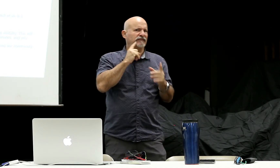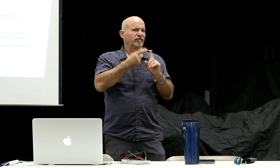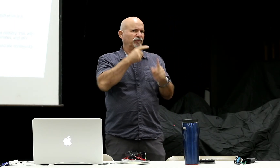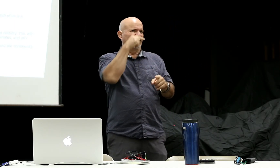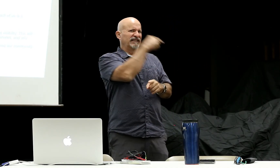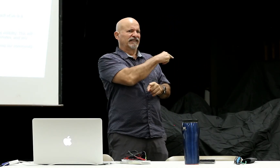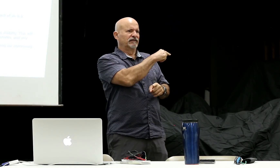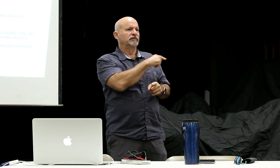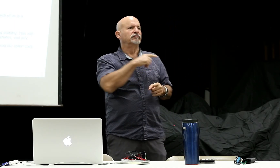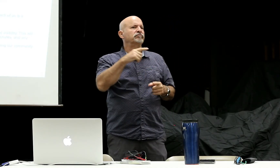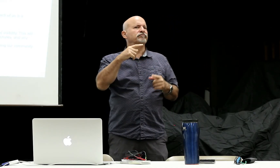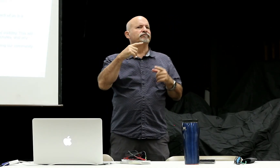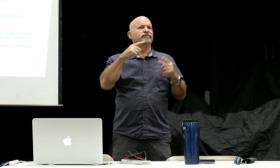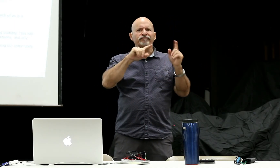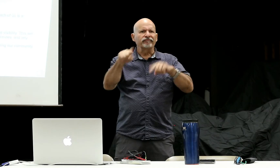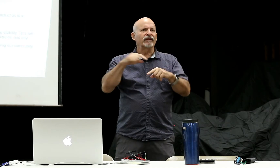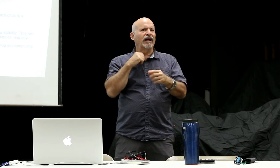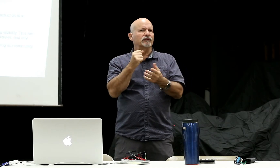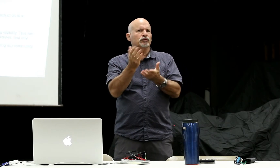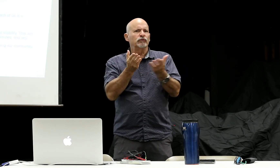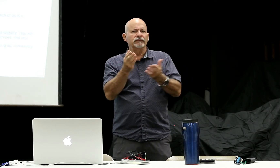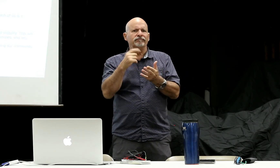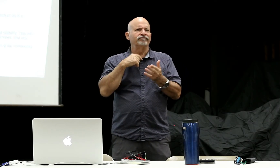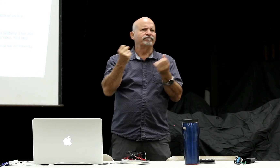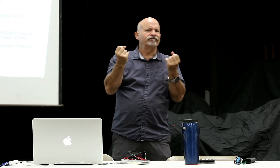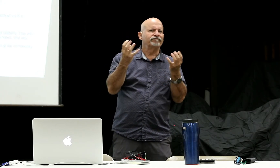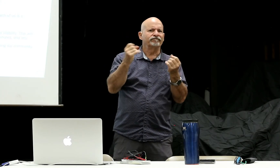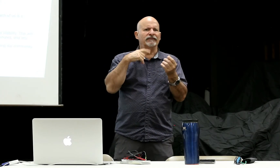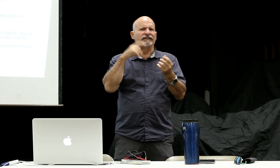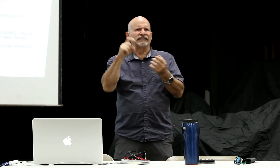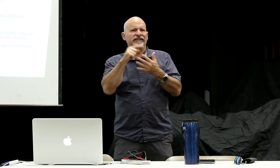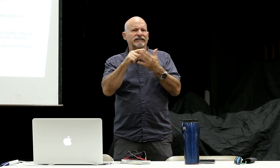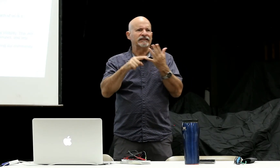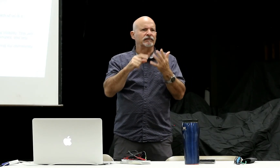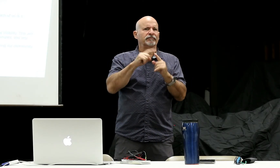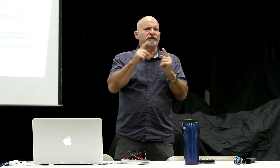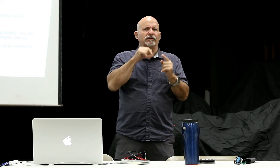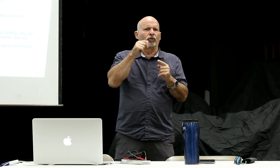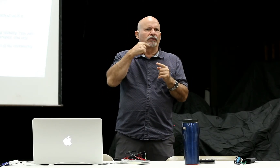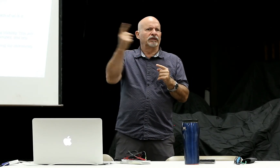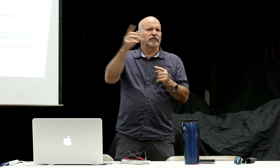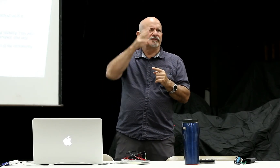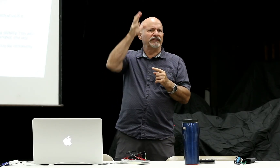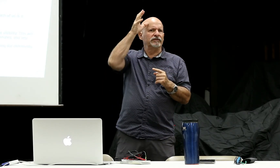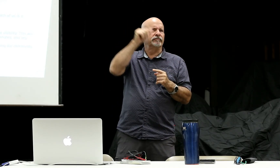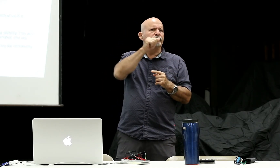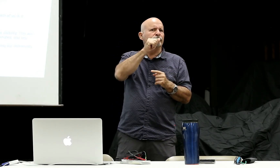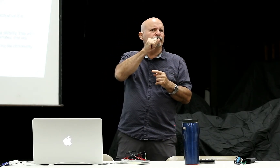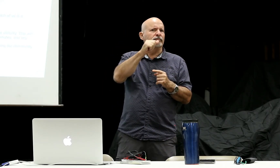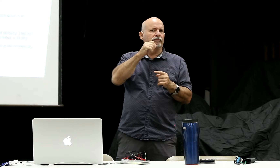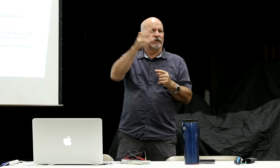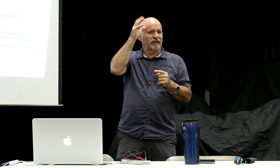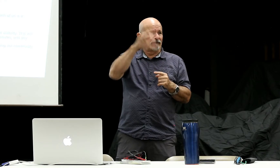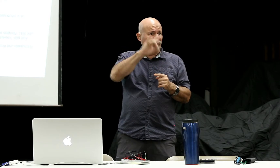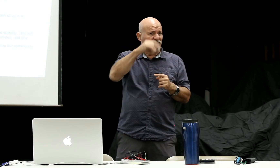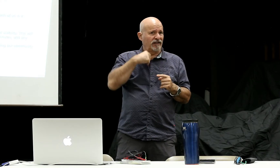if they had enough food or whatever it is that they needed. And it got a little, I told the police that they